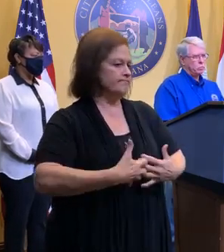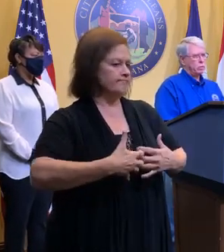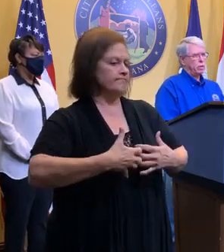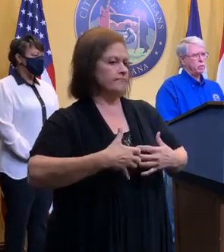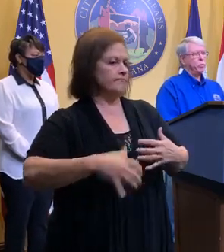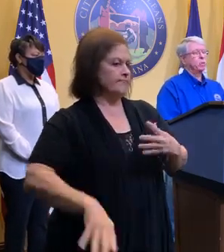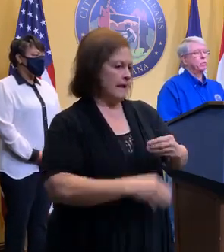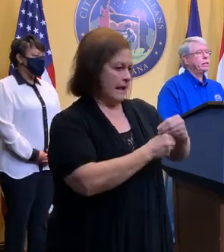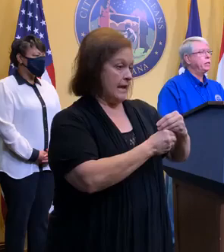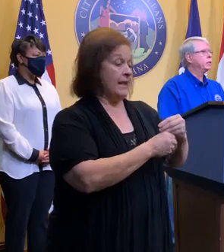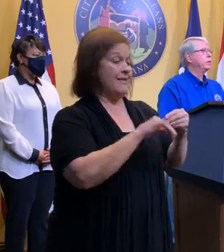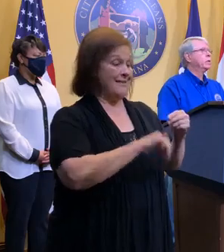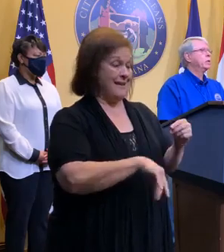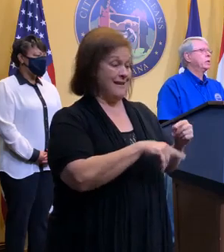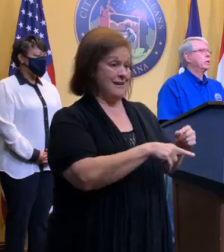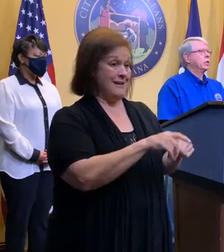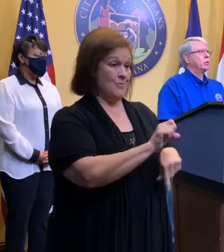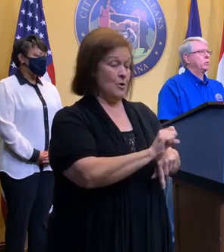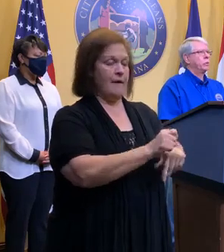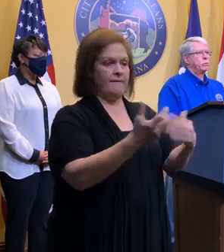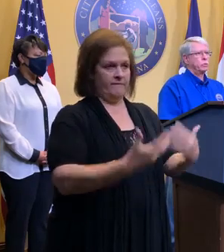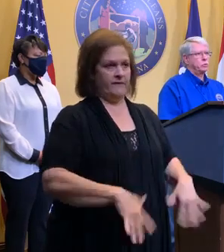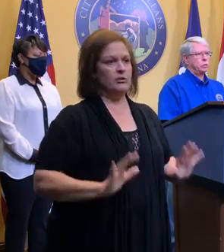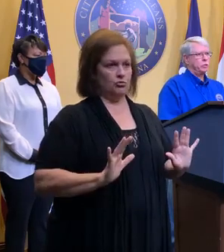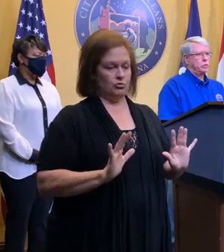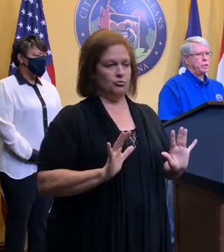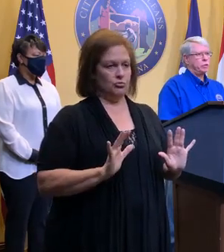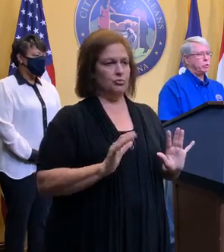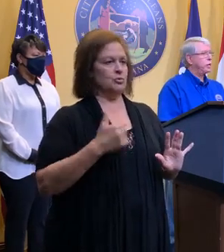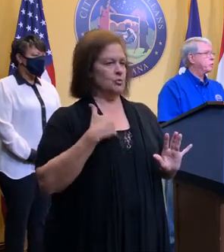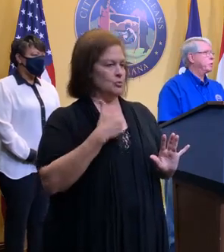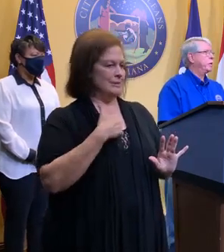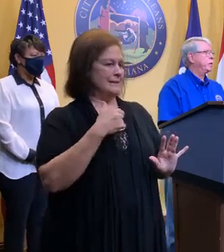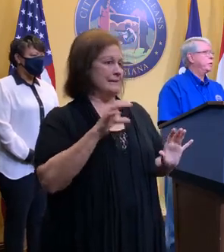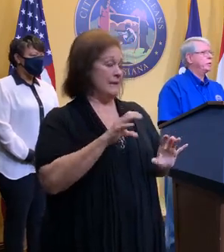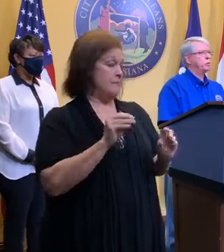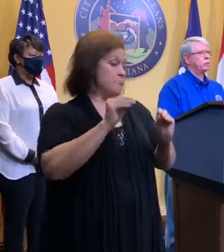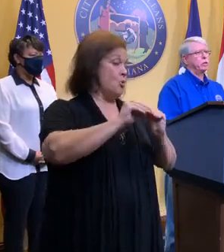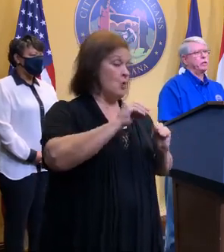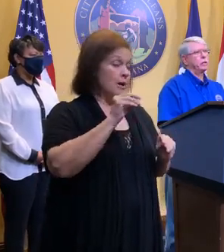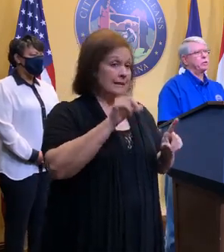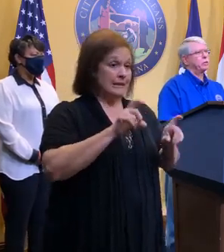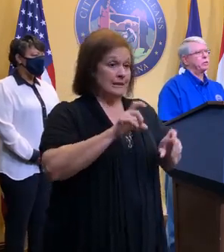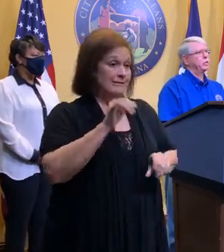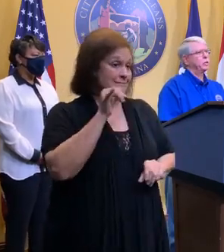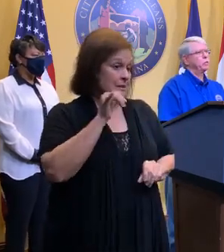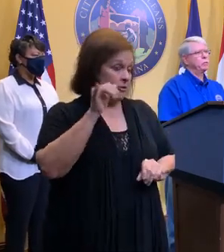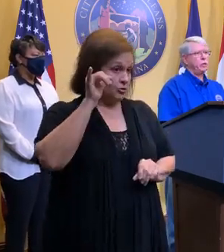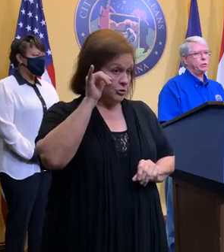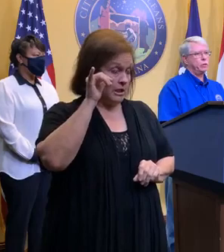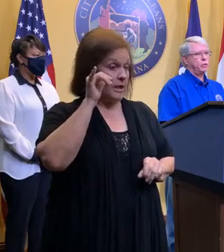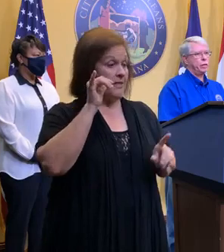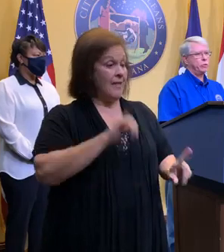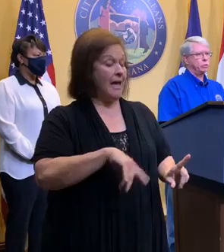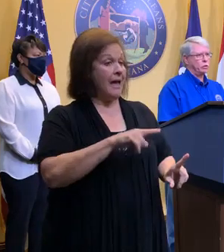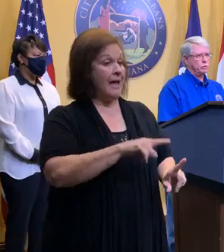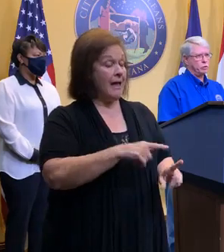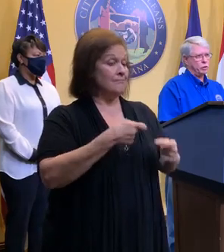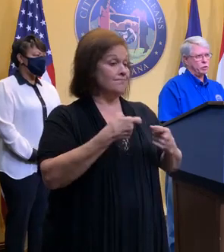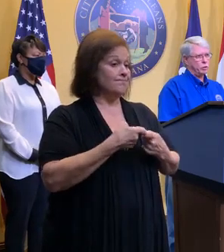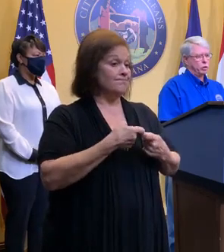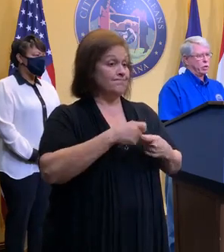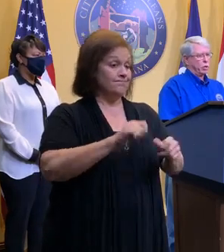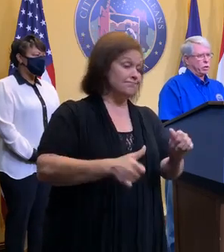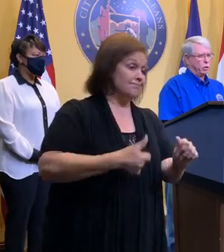work has been completed. We went through a series of tests yesterday, and that new feeder is now